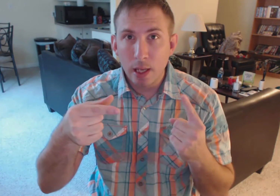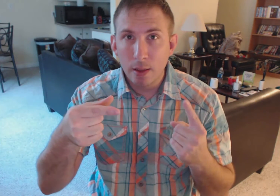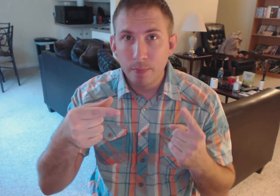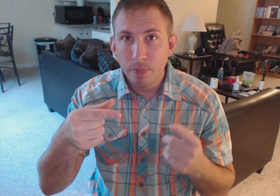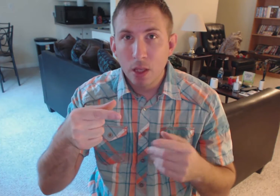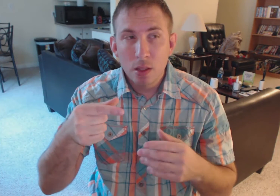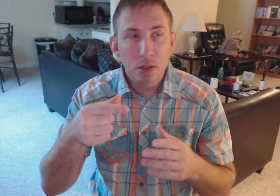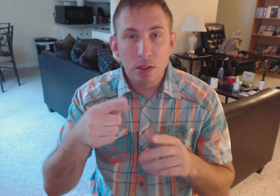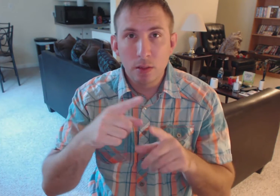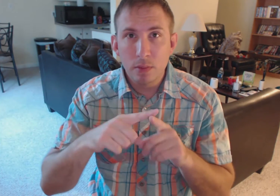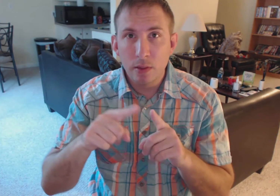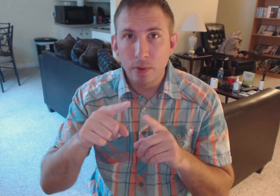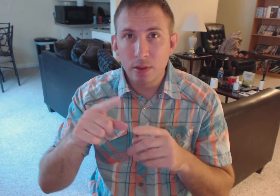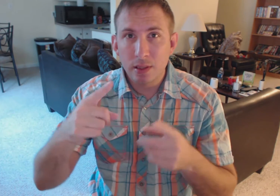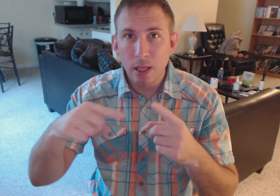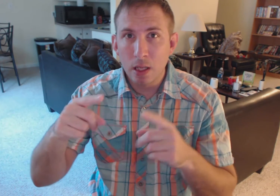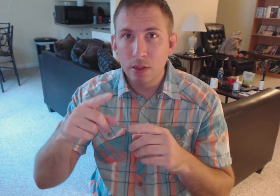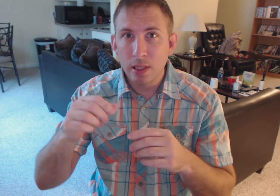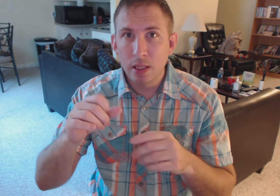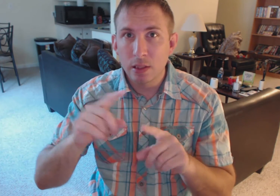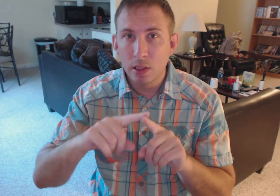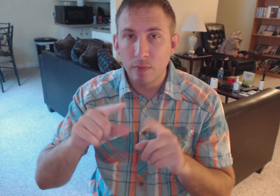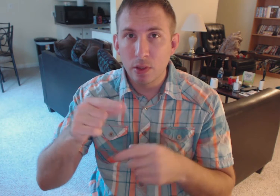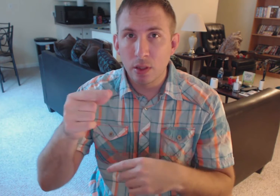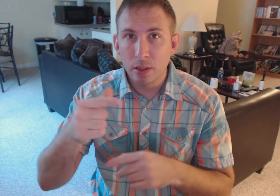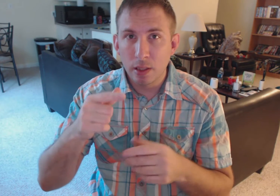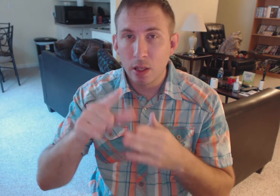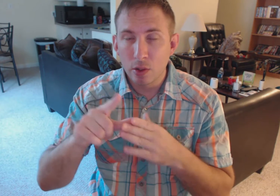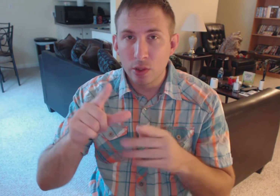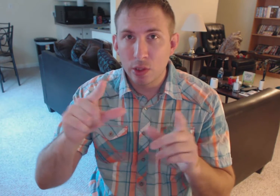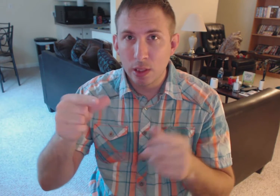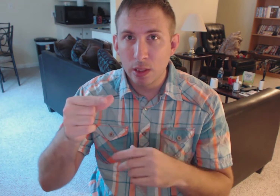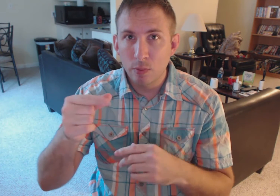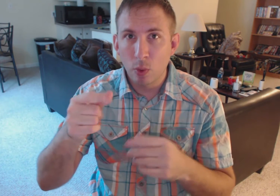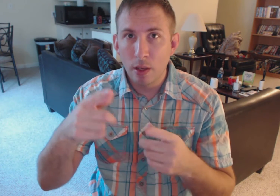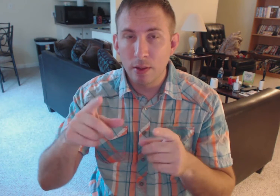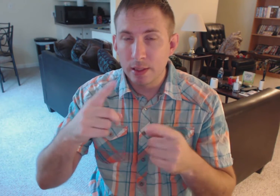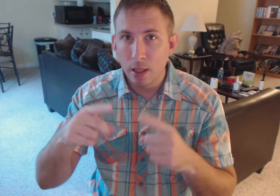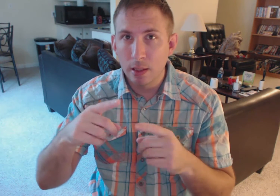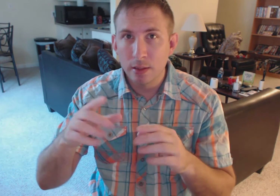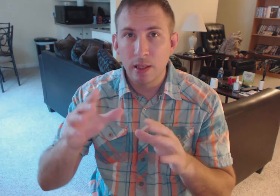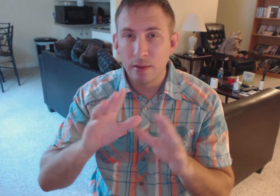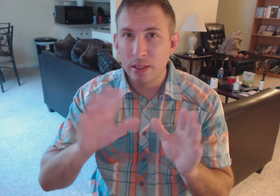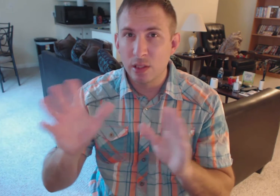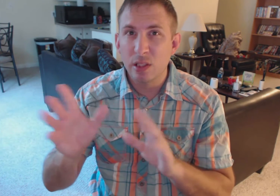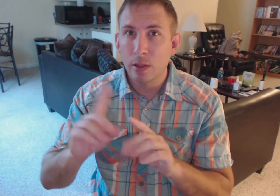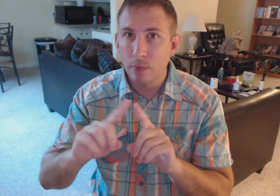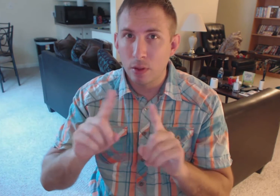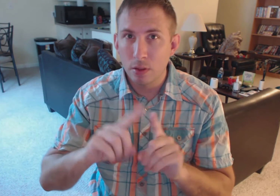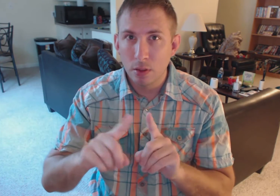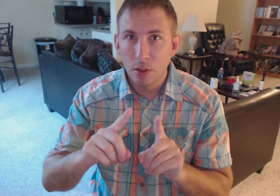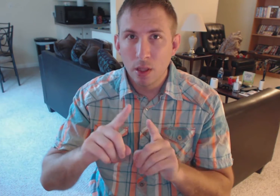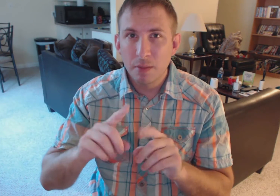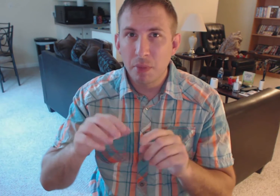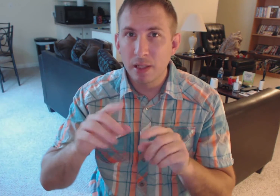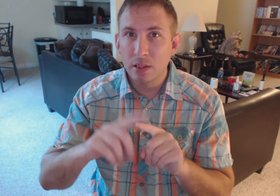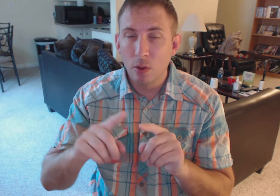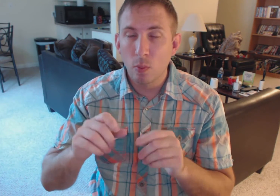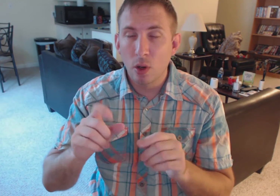Understand, some different signs has different letter G way they sign is different based on where